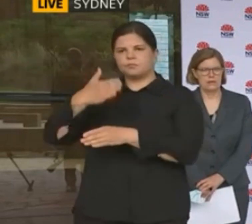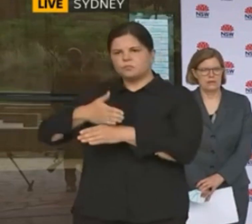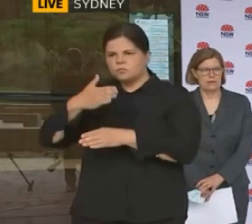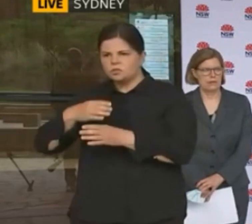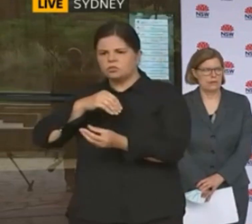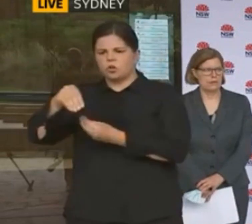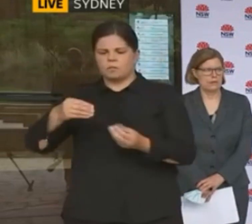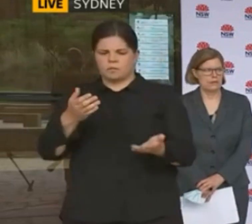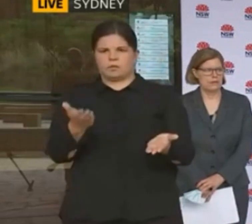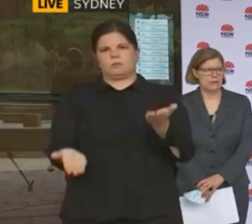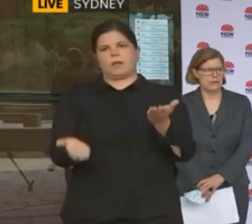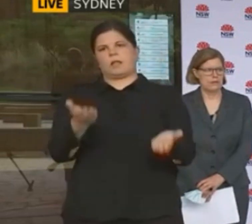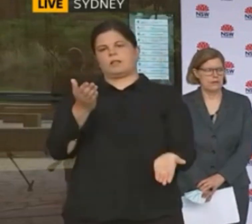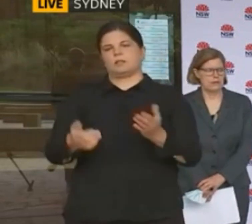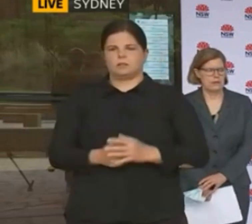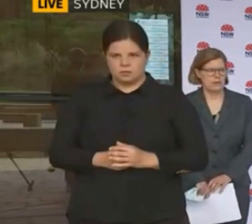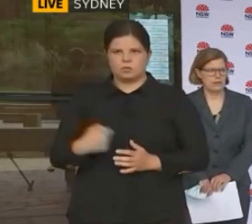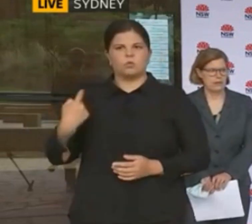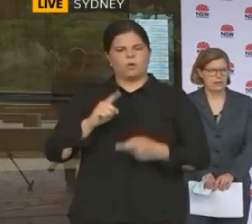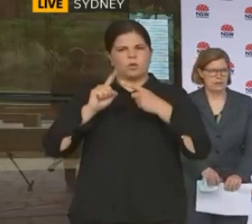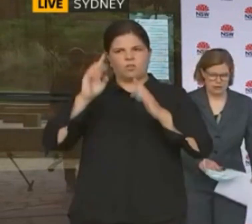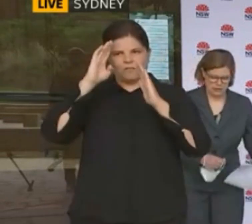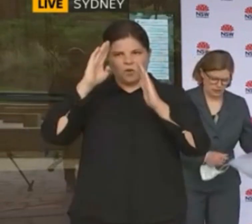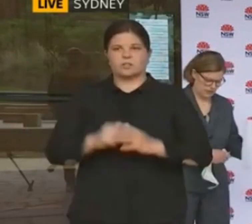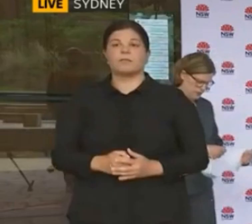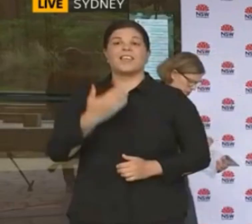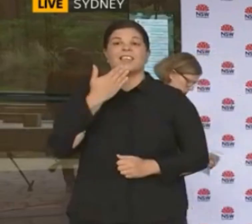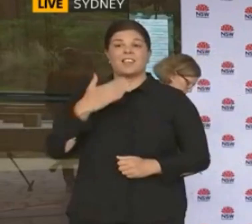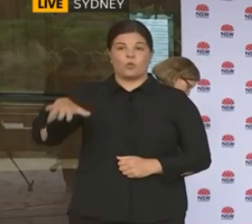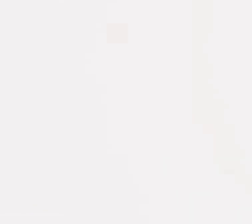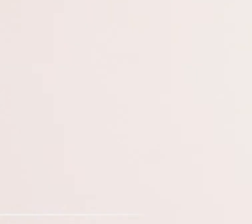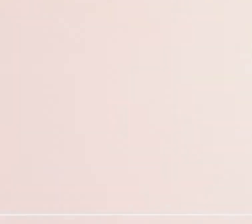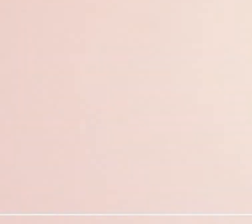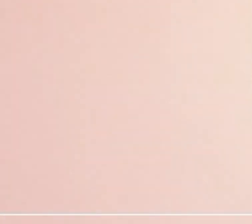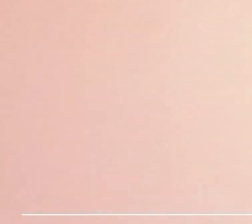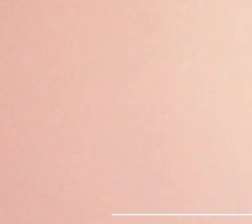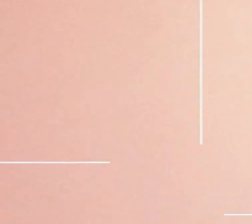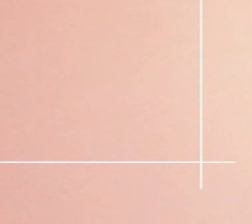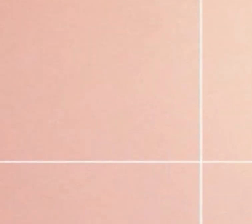open and getting that balance right. And that will continue to be our focus. Thank you. Thanks, everybody.